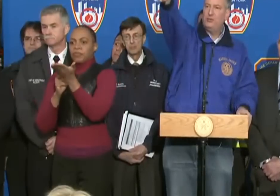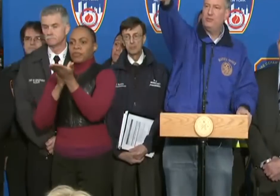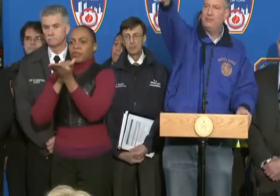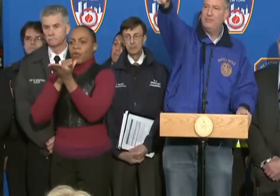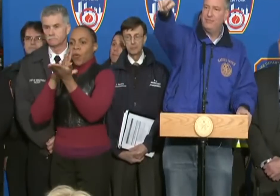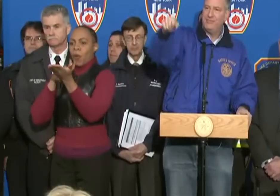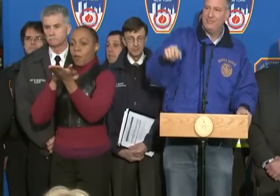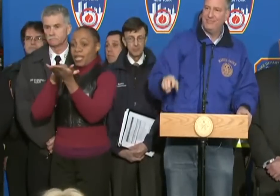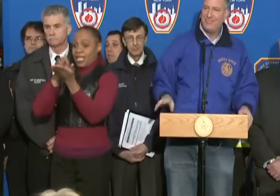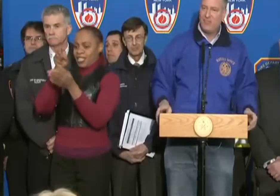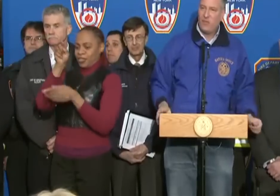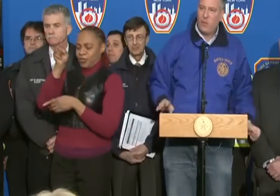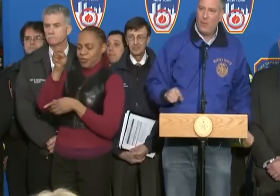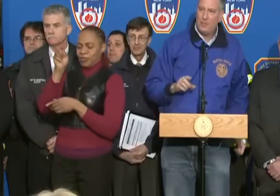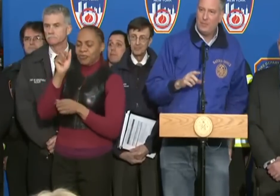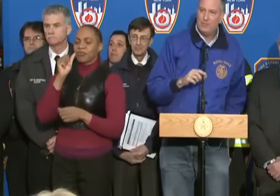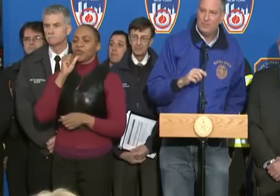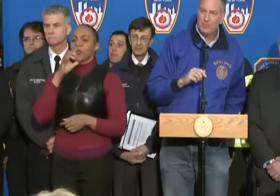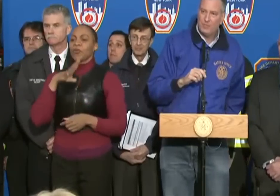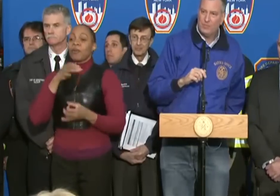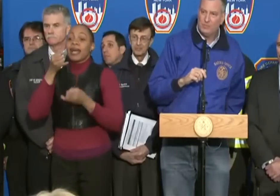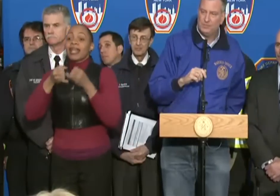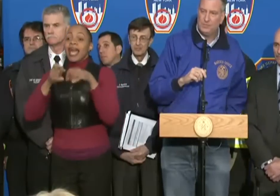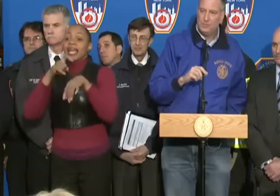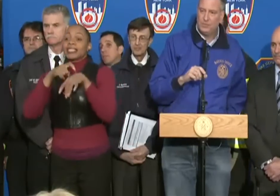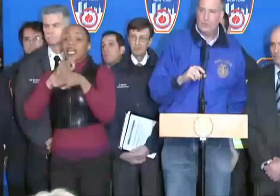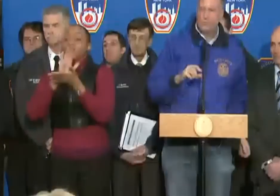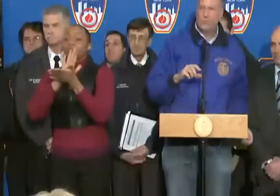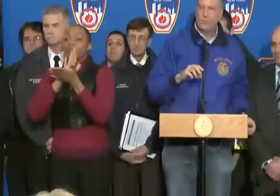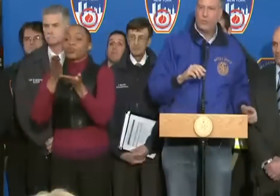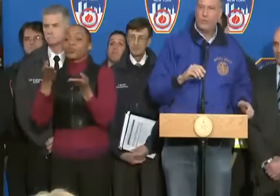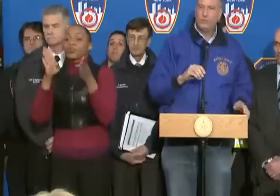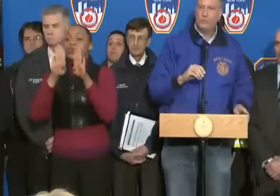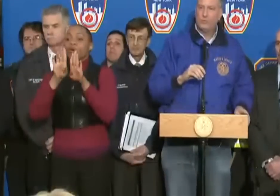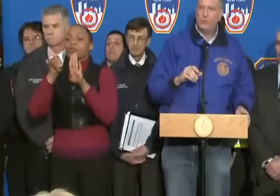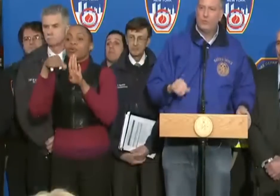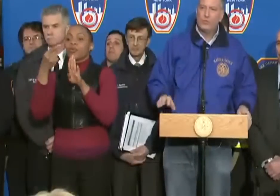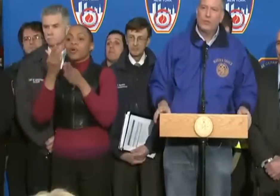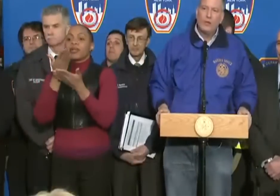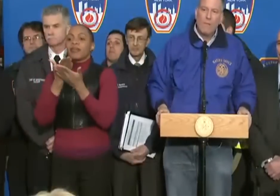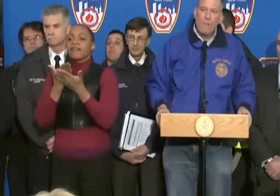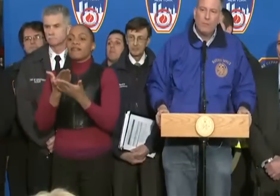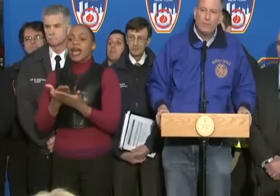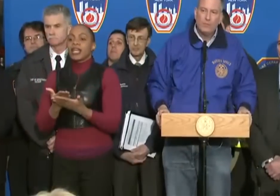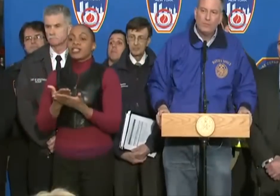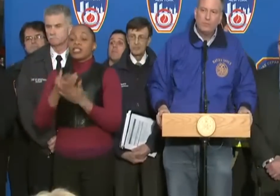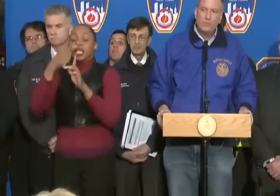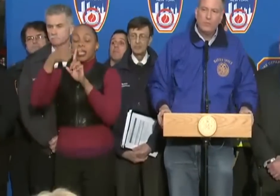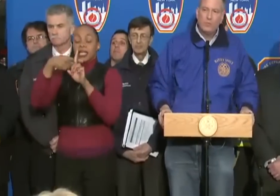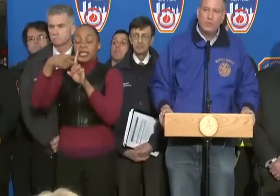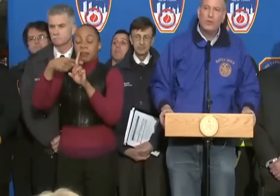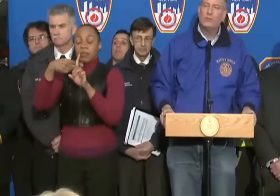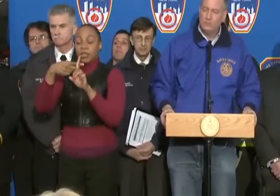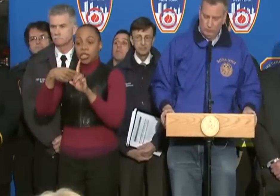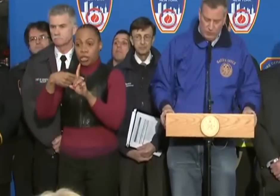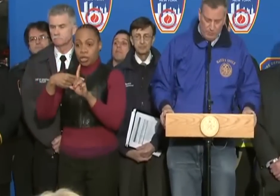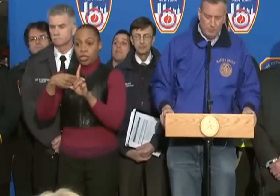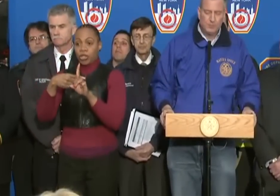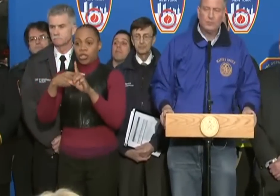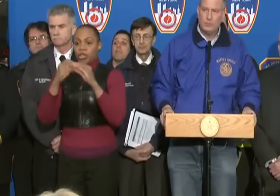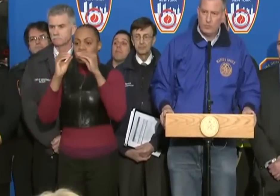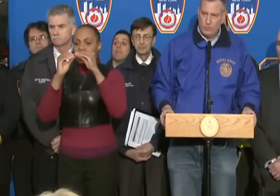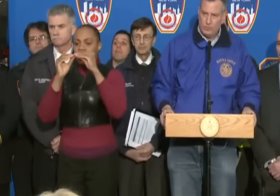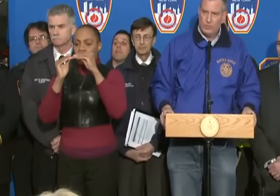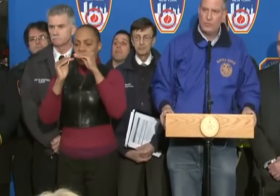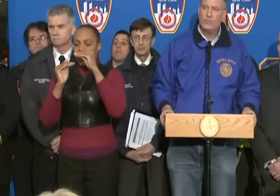Yes, you. The last time you closed schools, you said one of the biggest factors was the frigid temperatures. It was sub-zero. Yep.